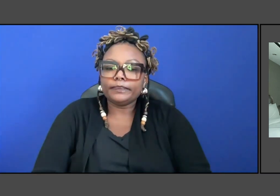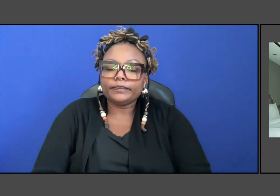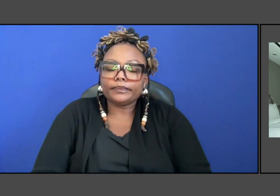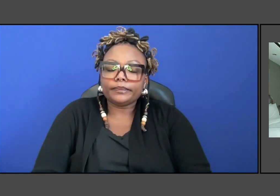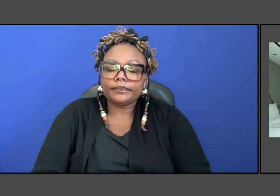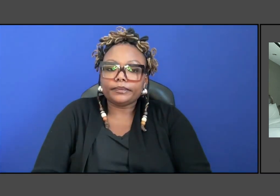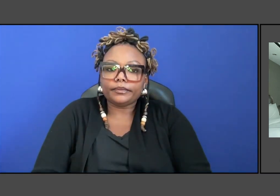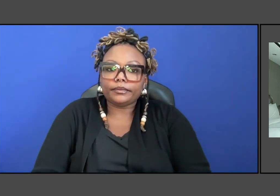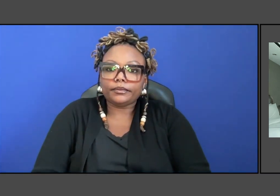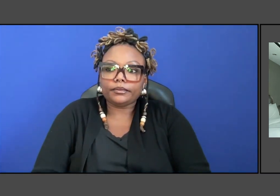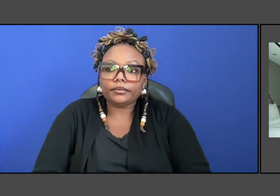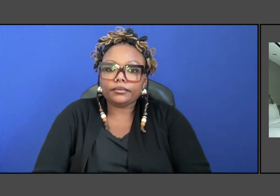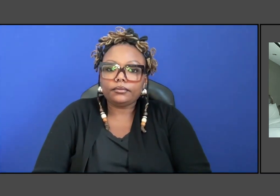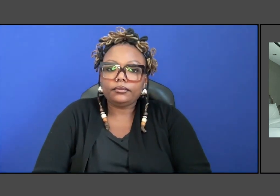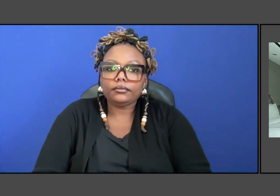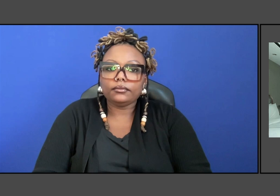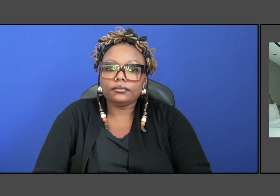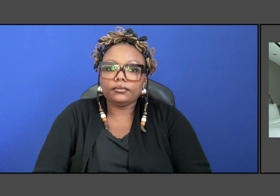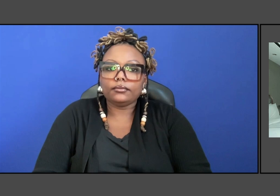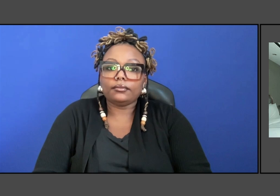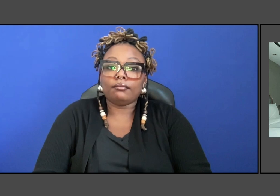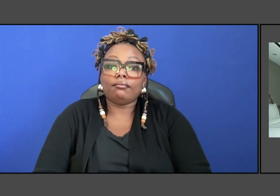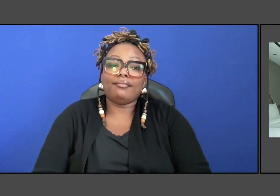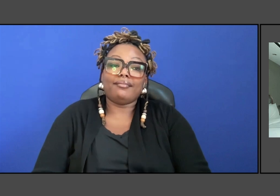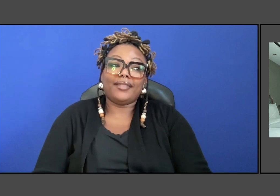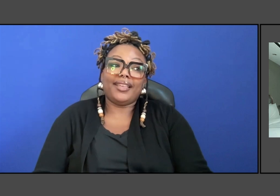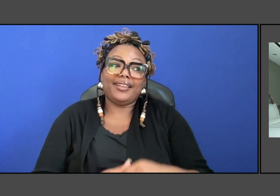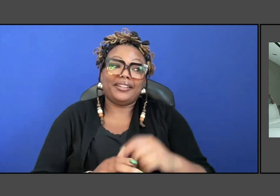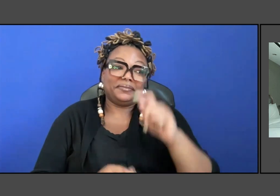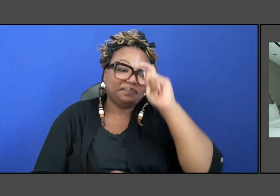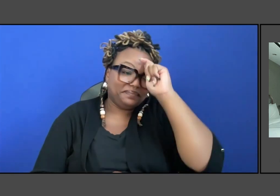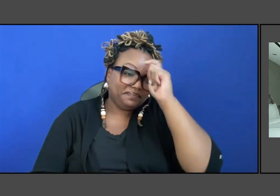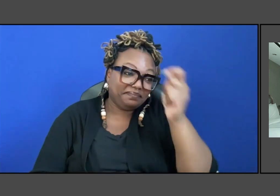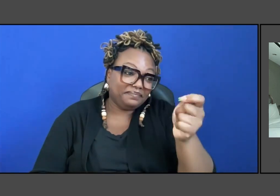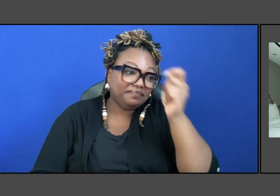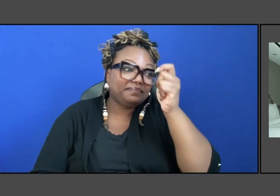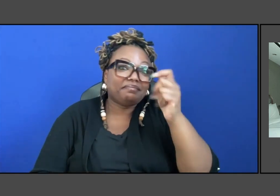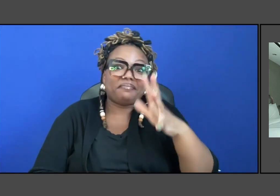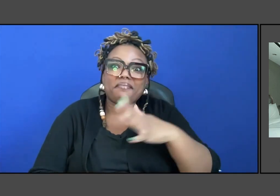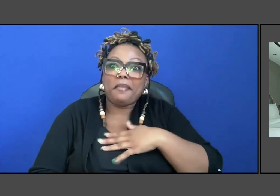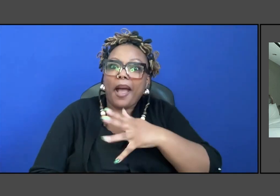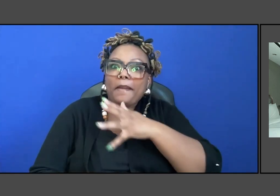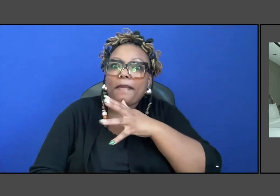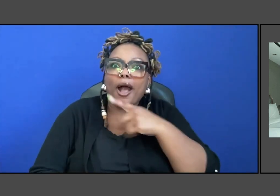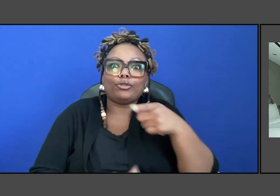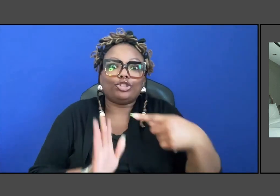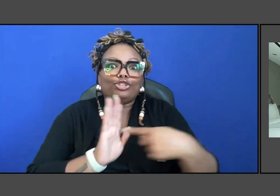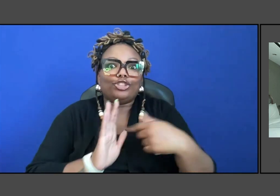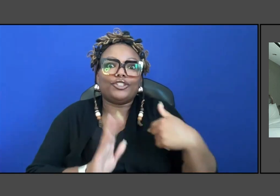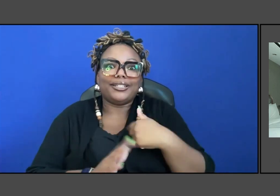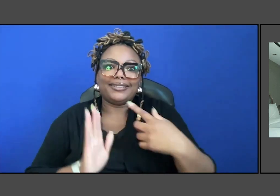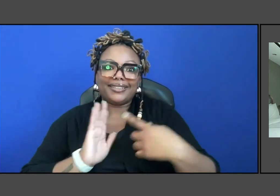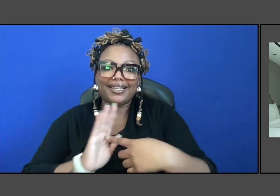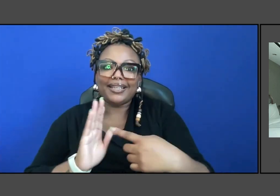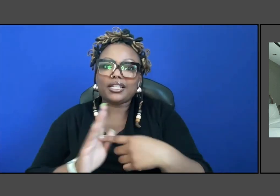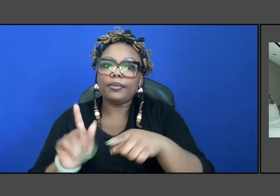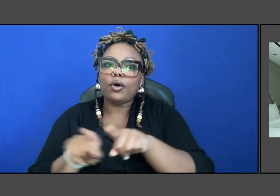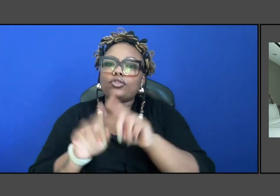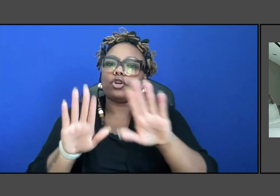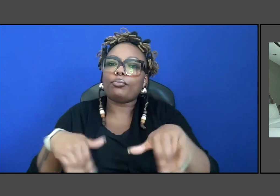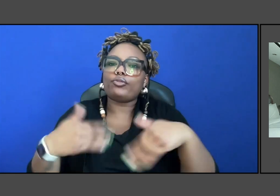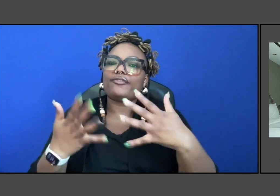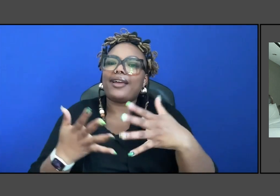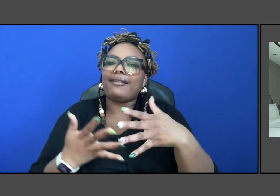I credit that to my mom, who I think, set an example and also gave us an anchor.